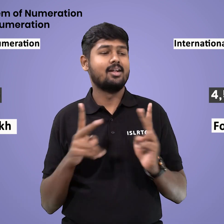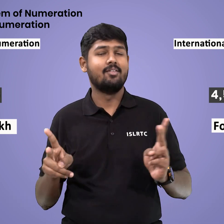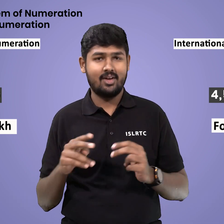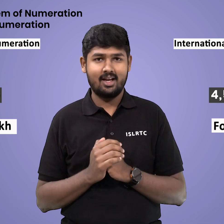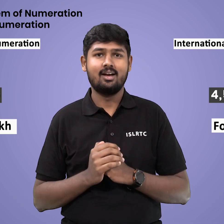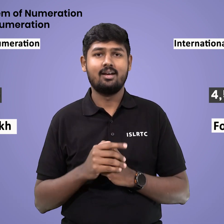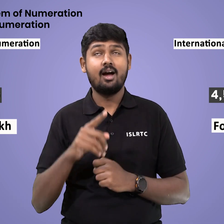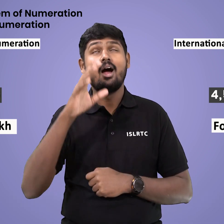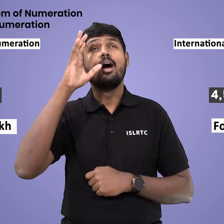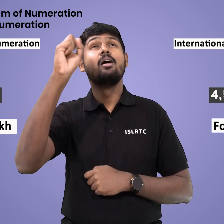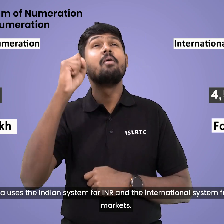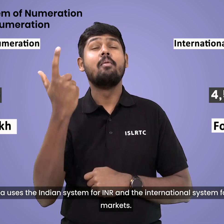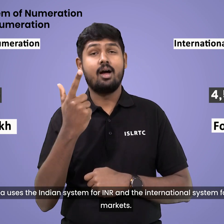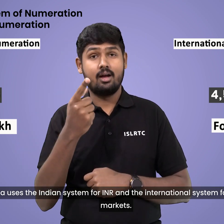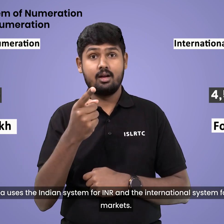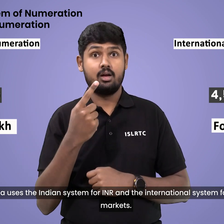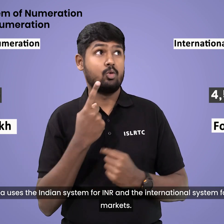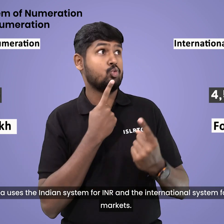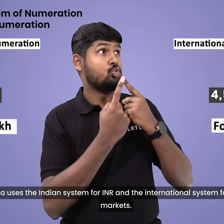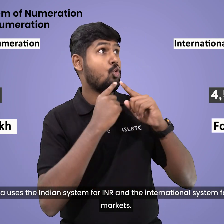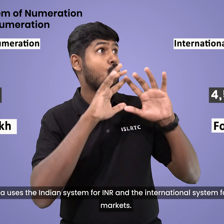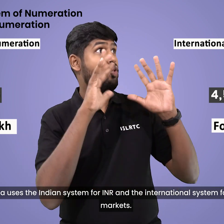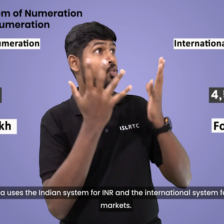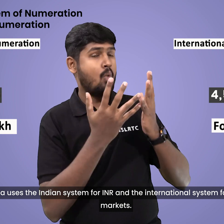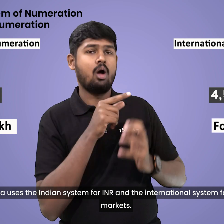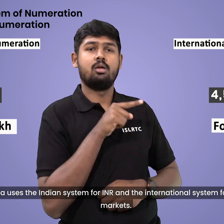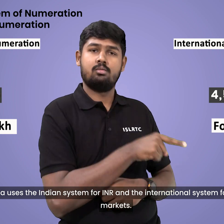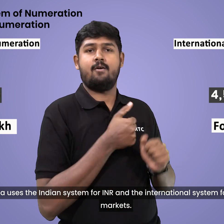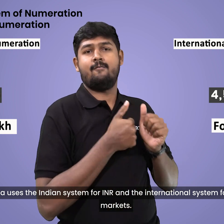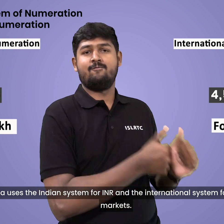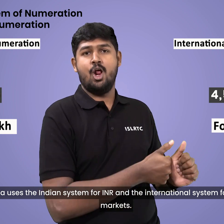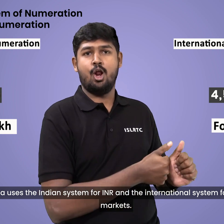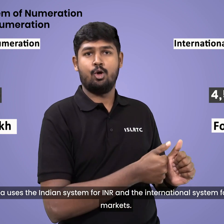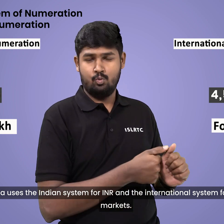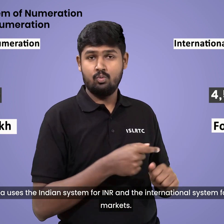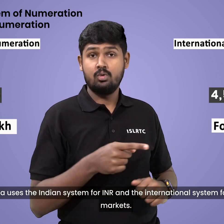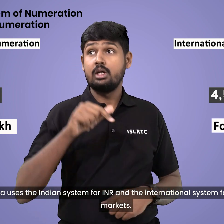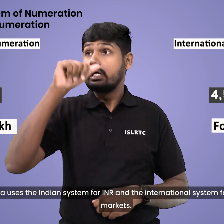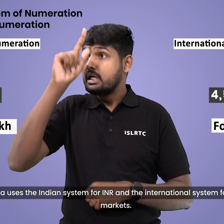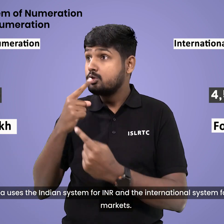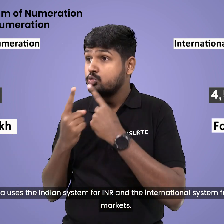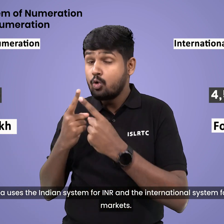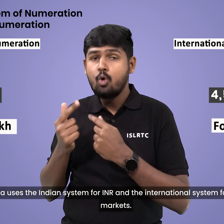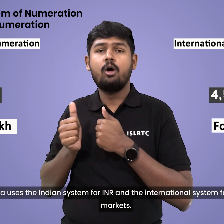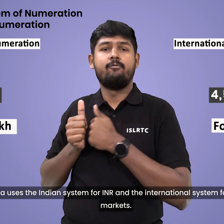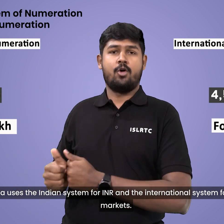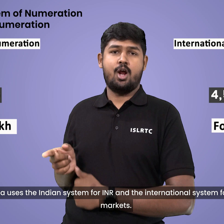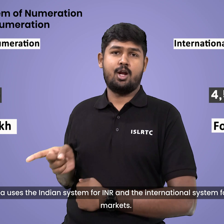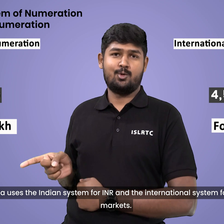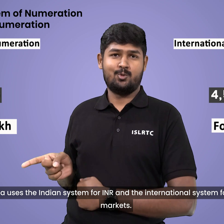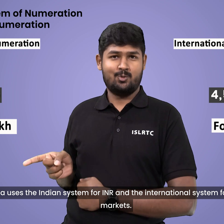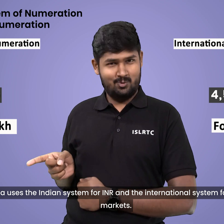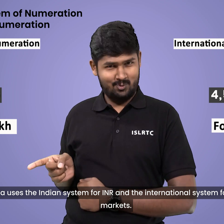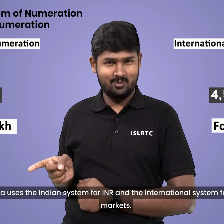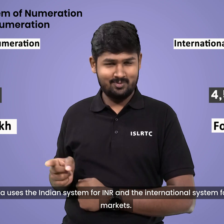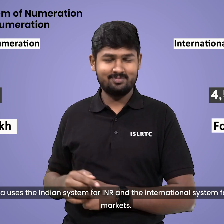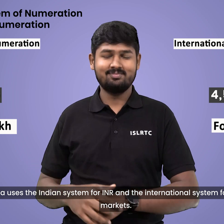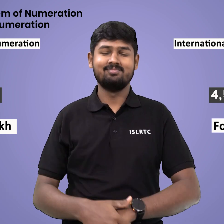In summary, India uses the Indian system for INR and the international system for global trade and markets.